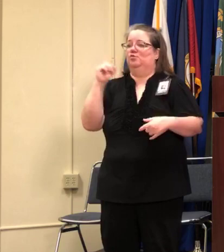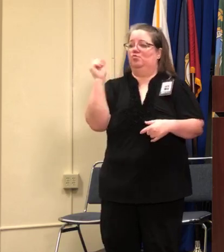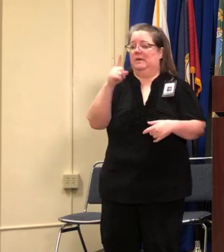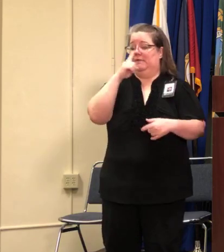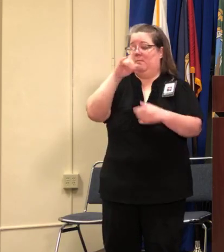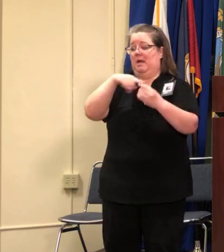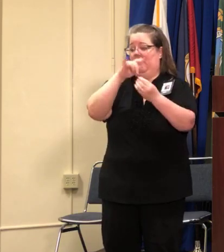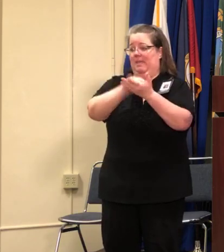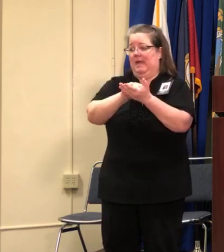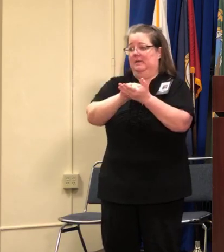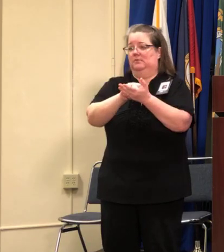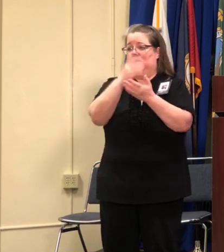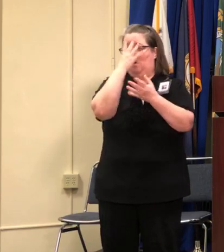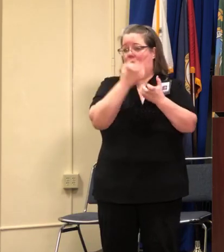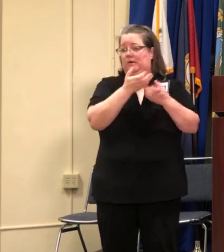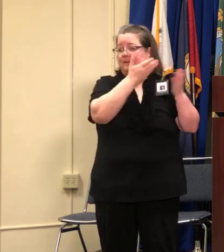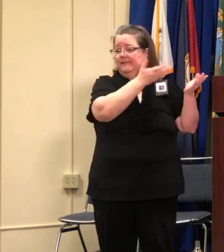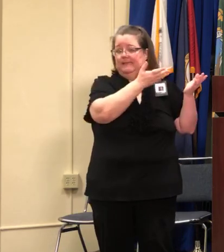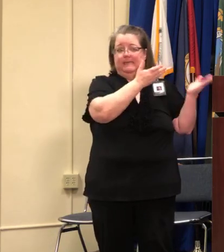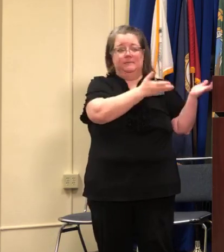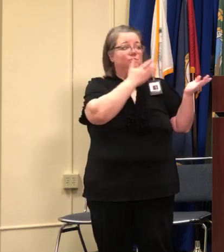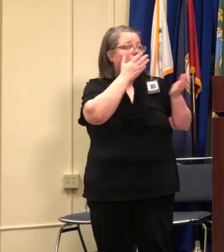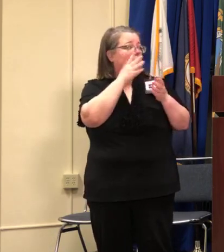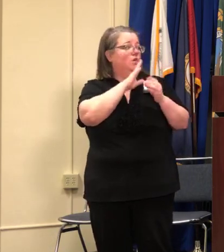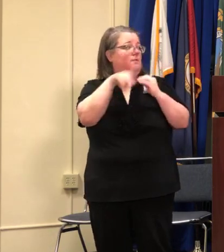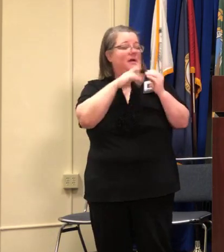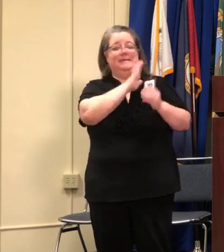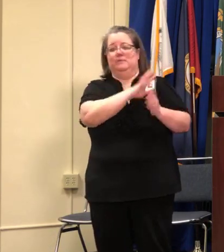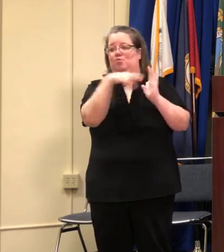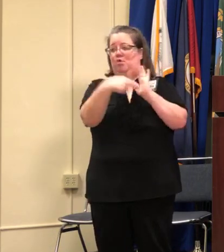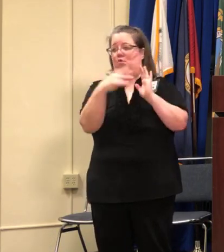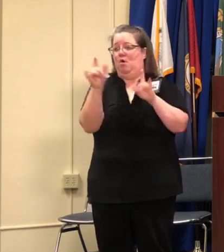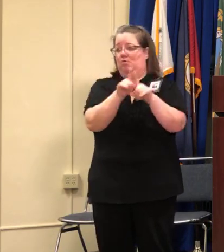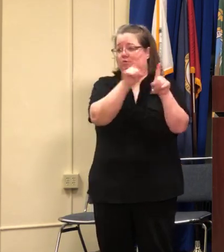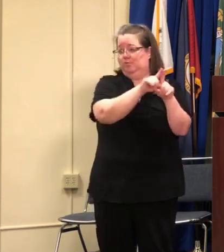him about the health directive and a little bit about his role. Thank you.